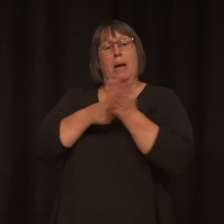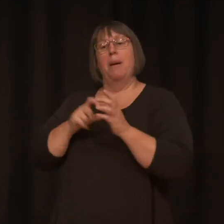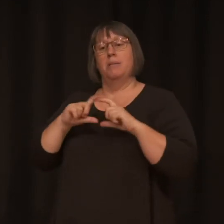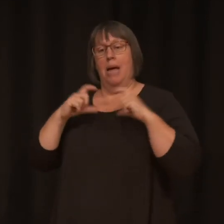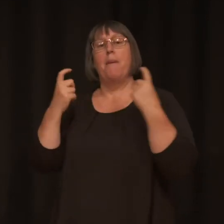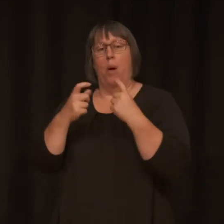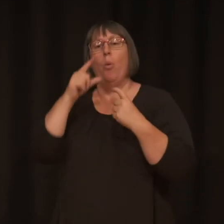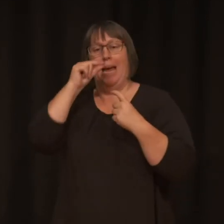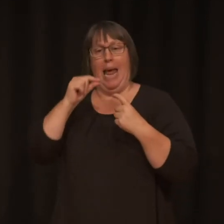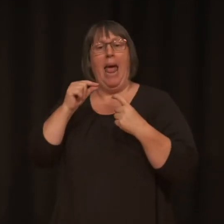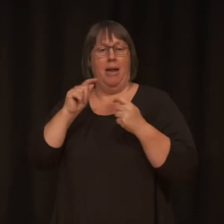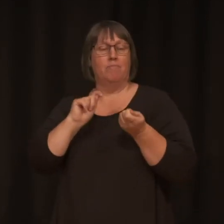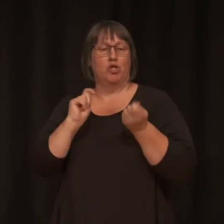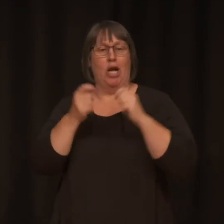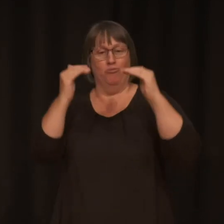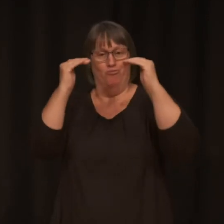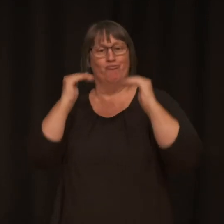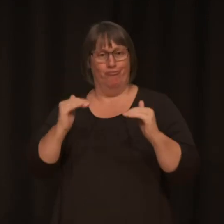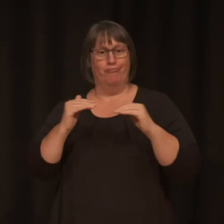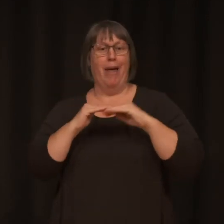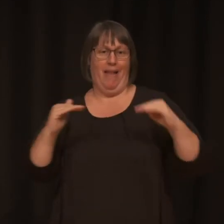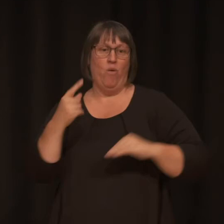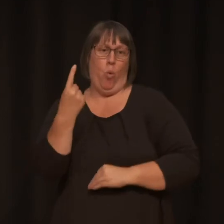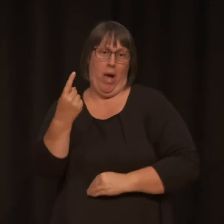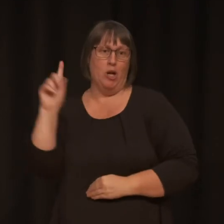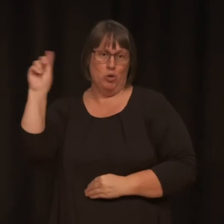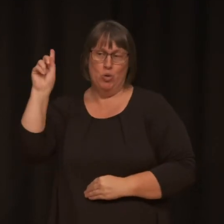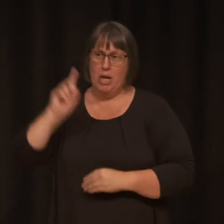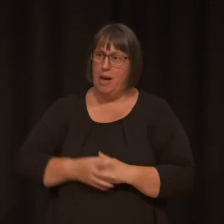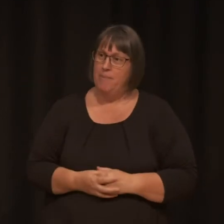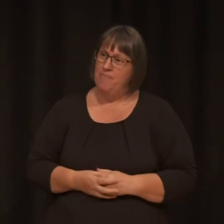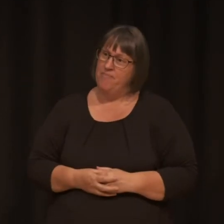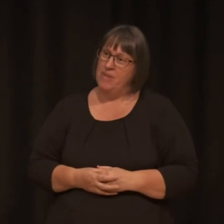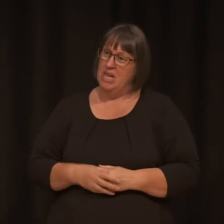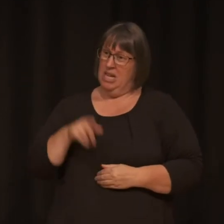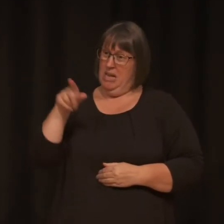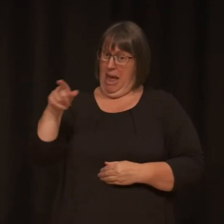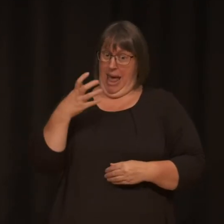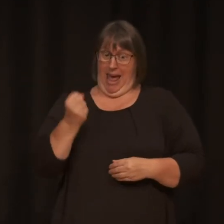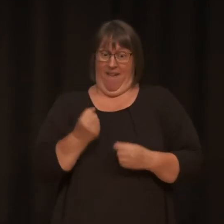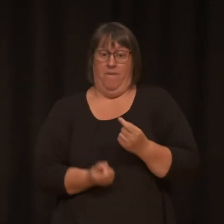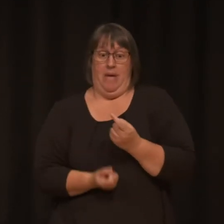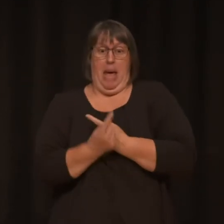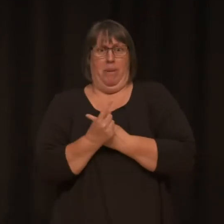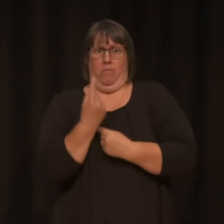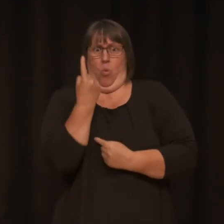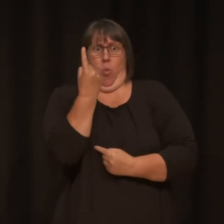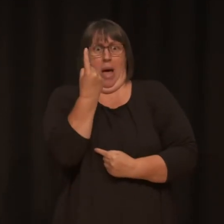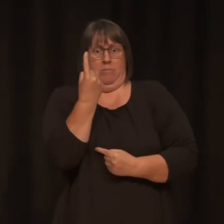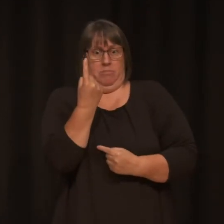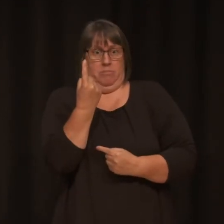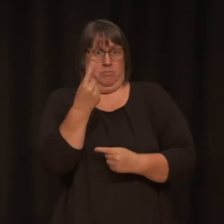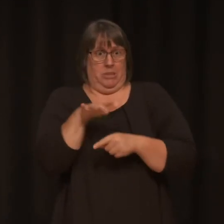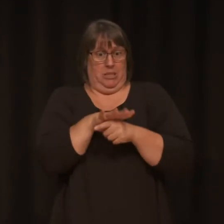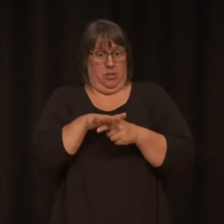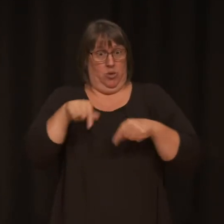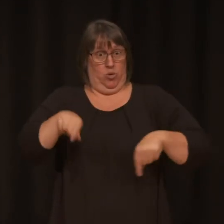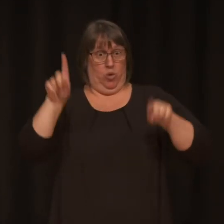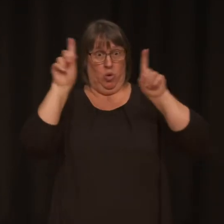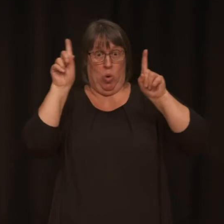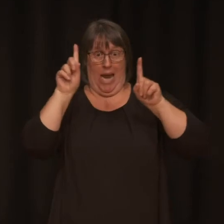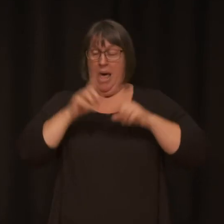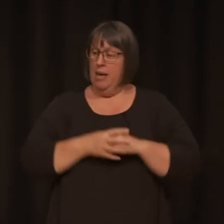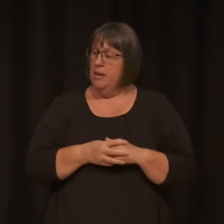lift alert levels today. No, not at all. This was